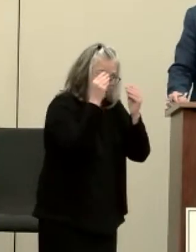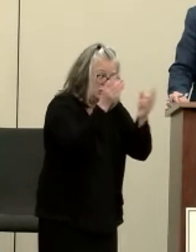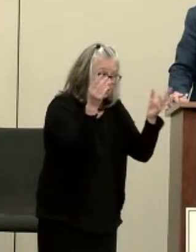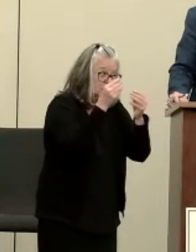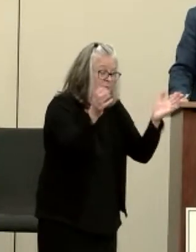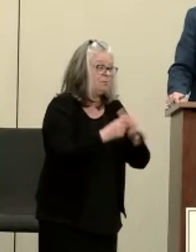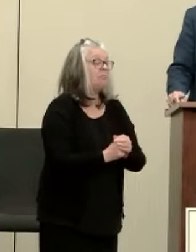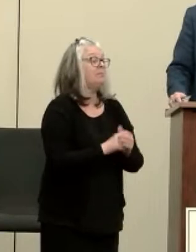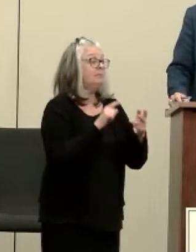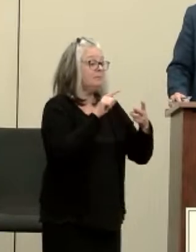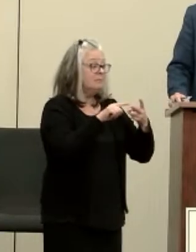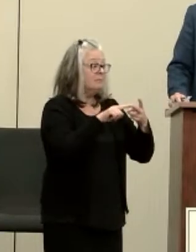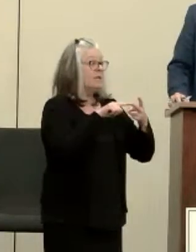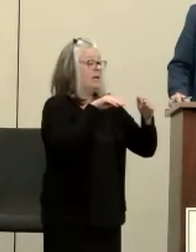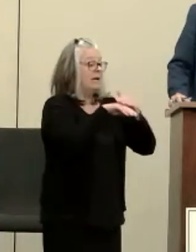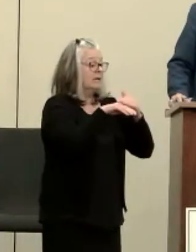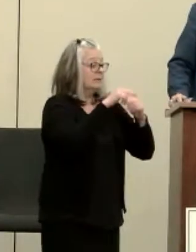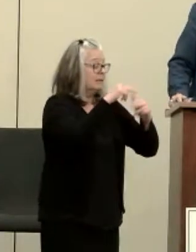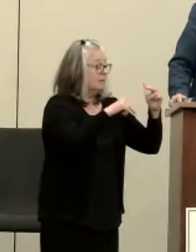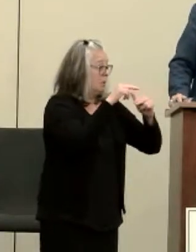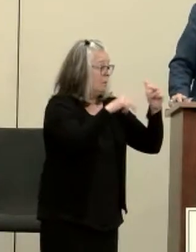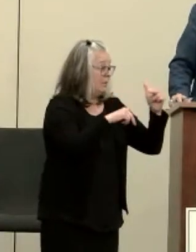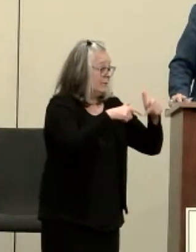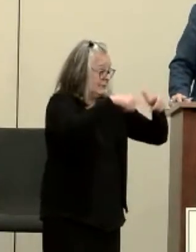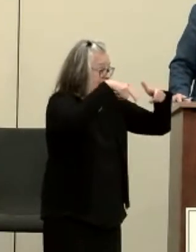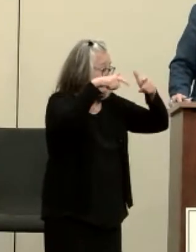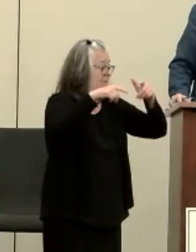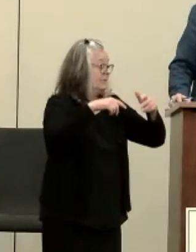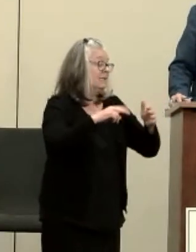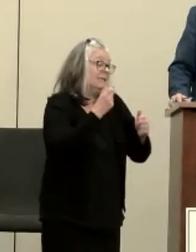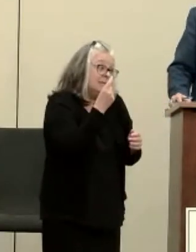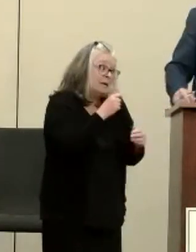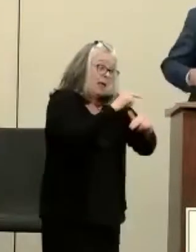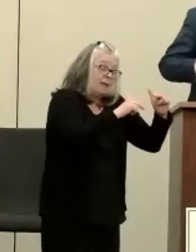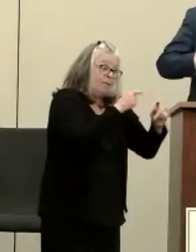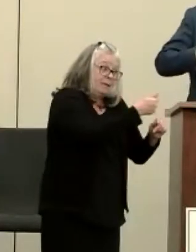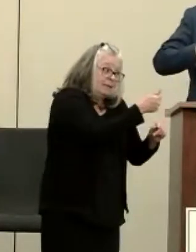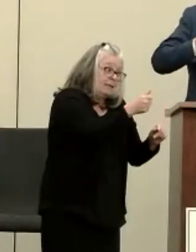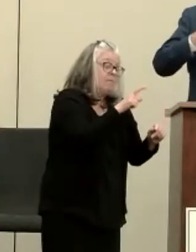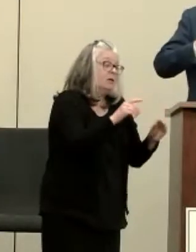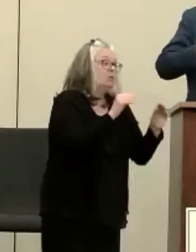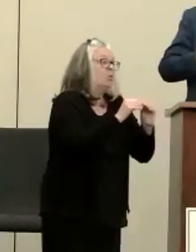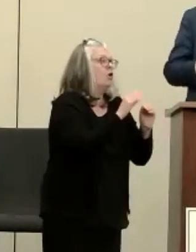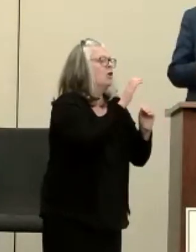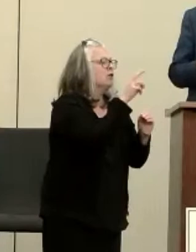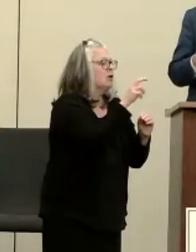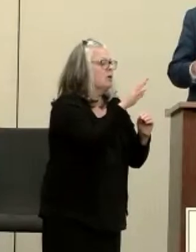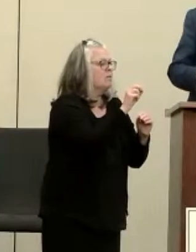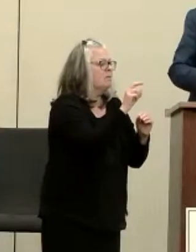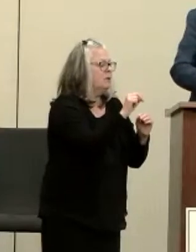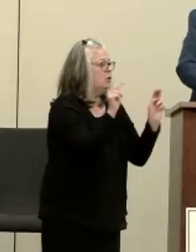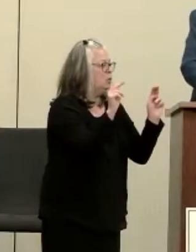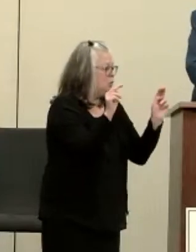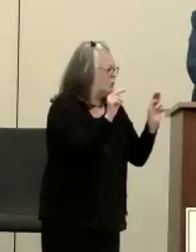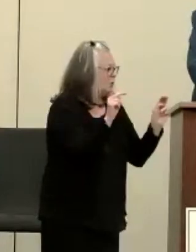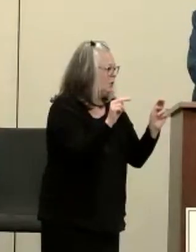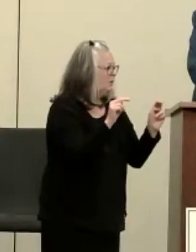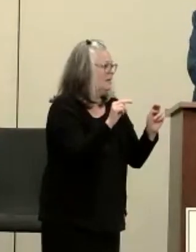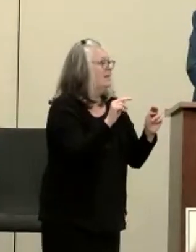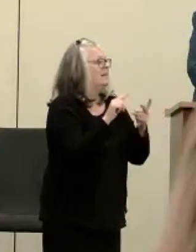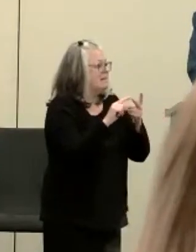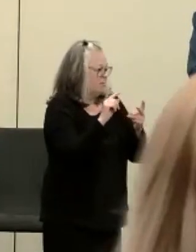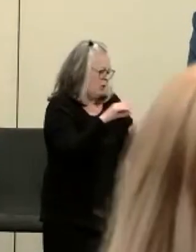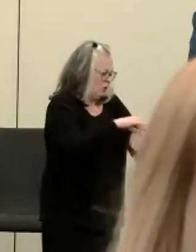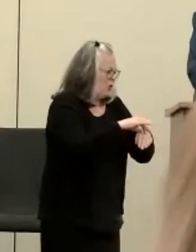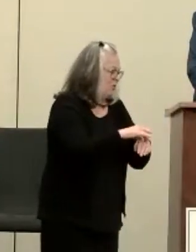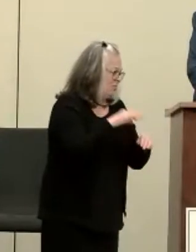of accessible buildings, not only do we have to make our buildings more carbon neutral, so funding for the implementation